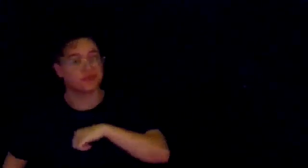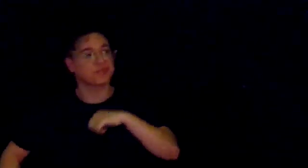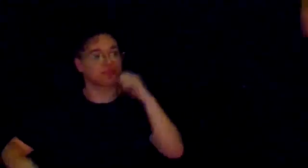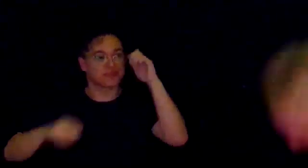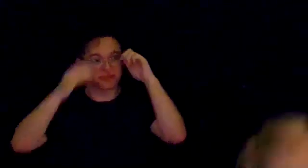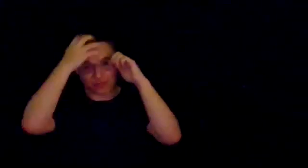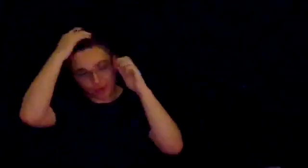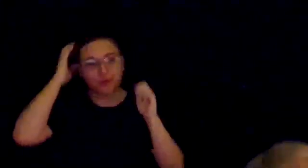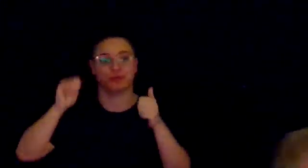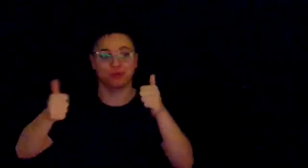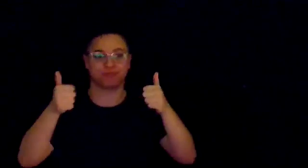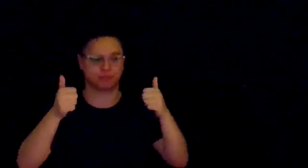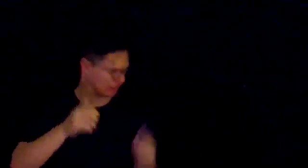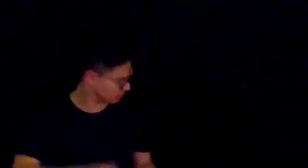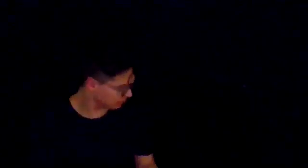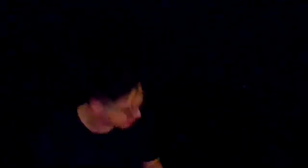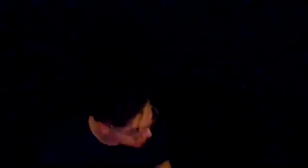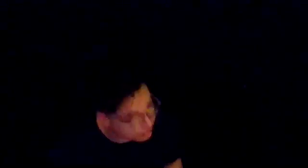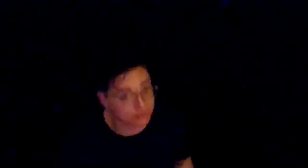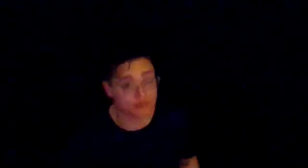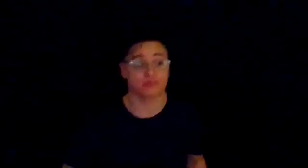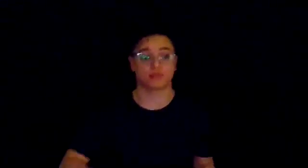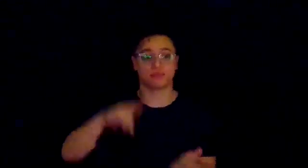We're just doing a quick contemporary spot. Yeah.